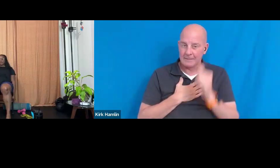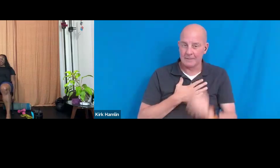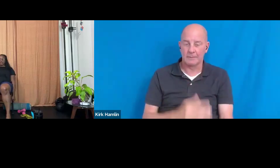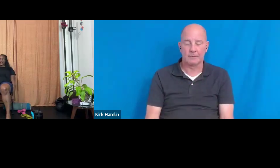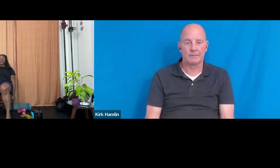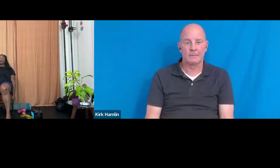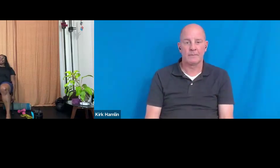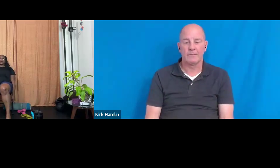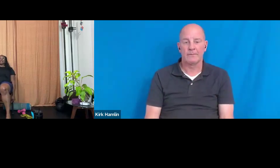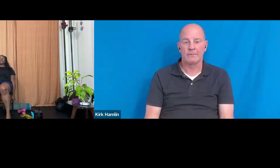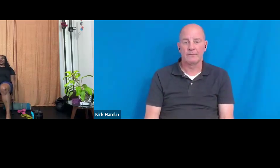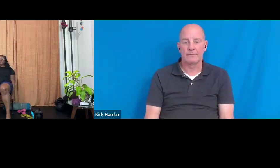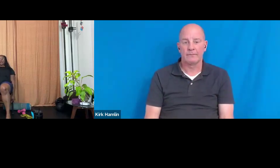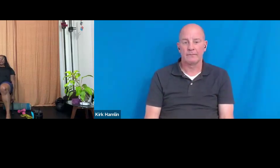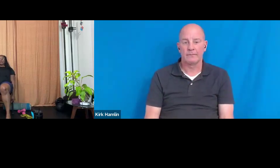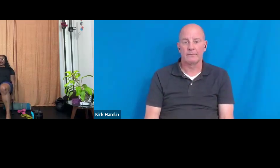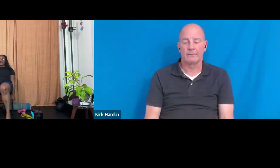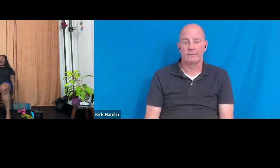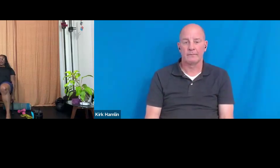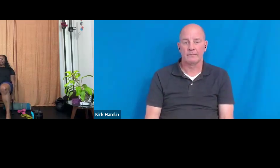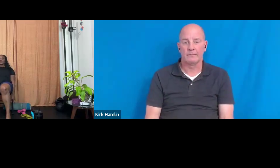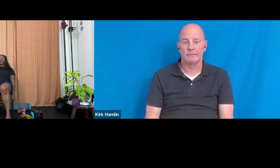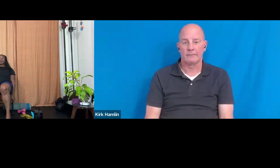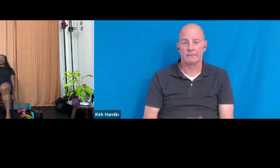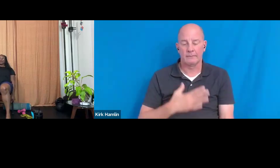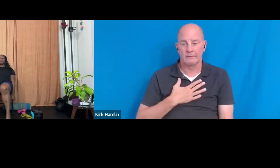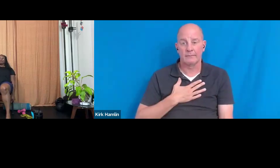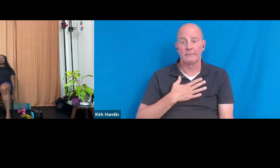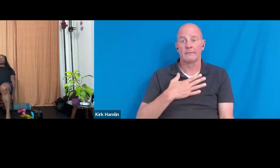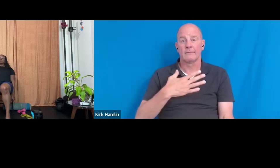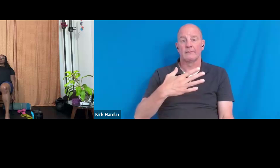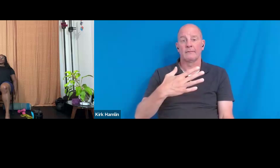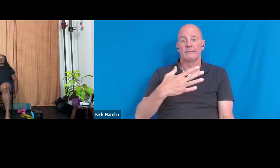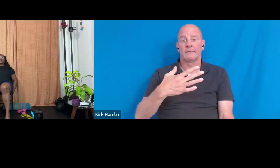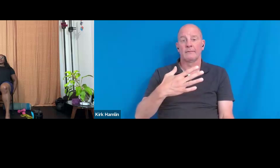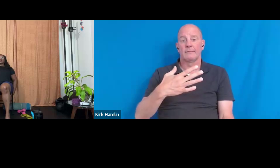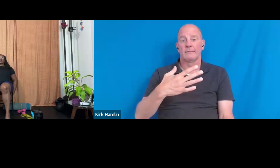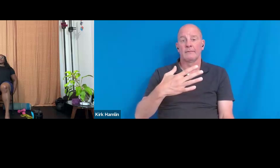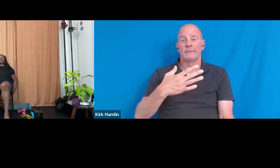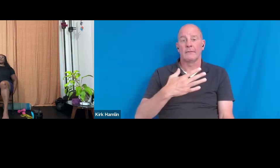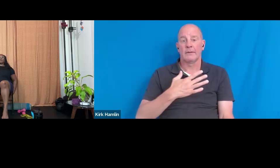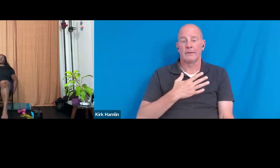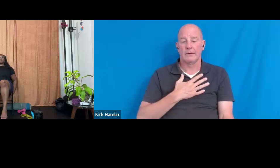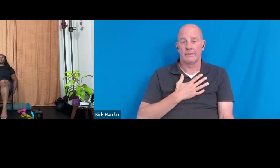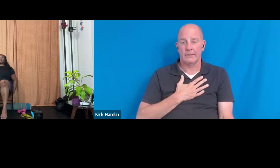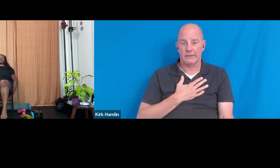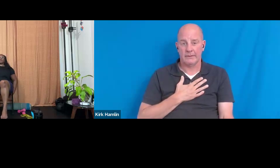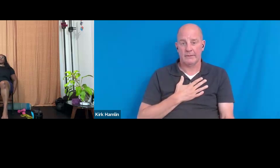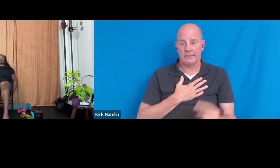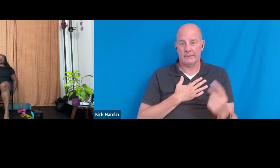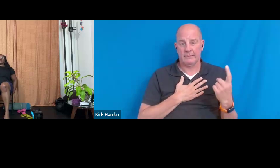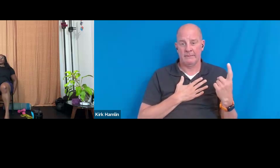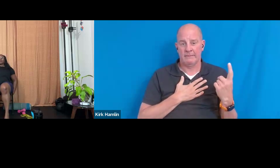All right, and we're going to try to time it with the exhales again. Ready? Breathe in, exhale, lift.